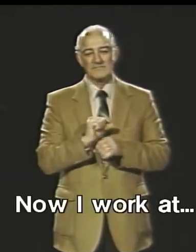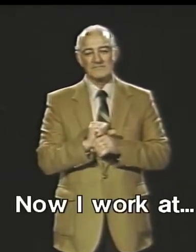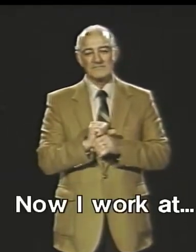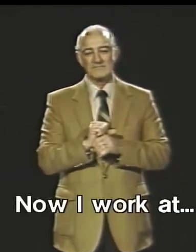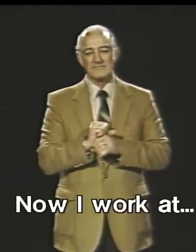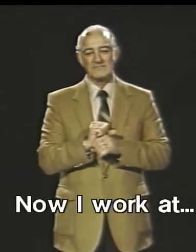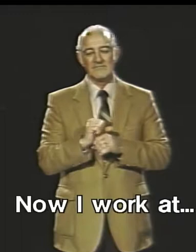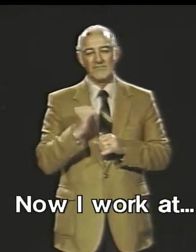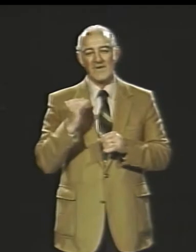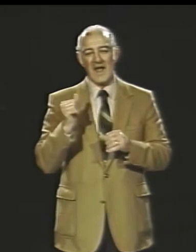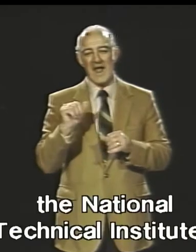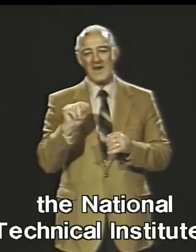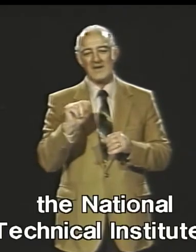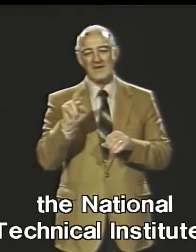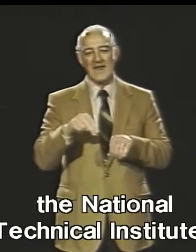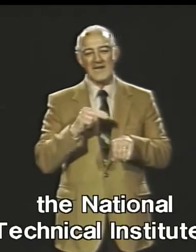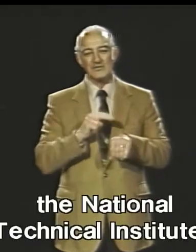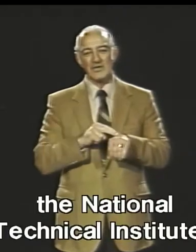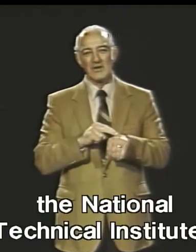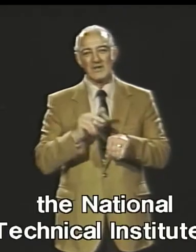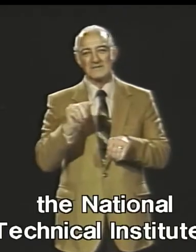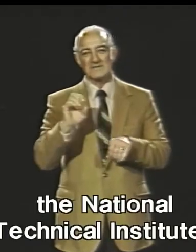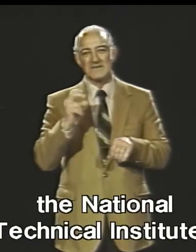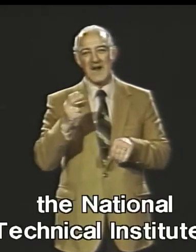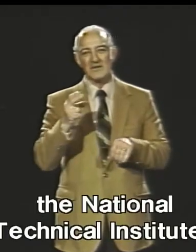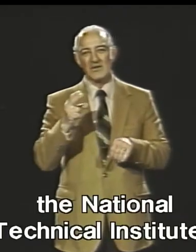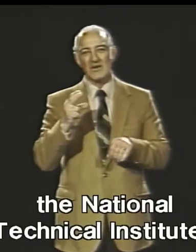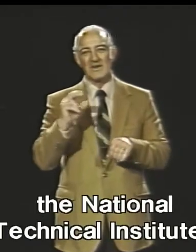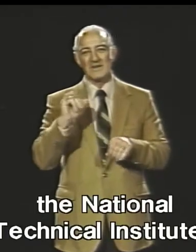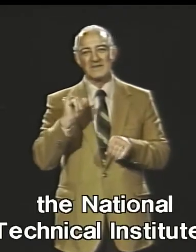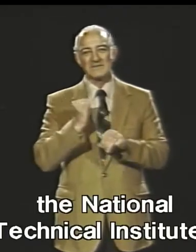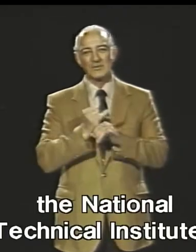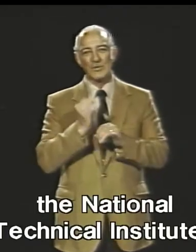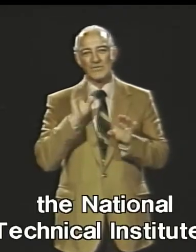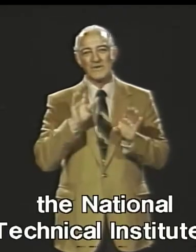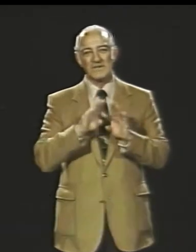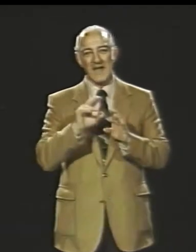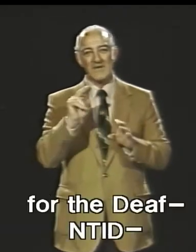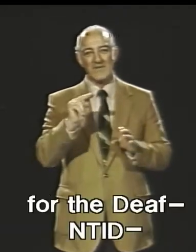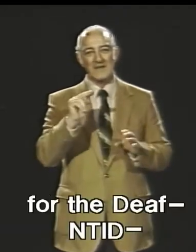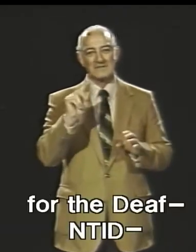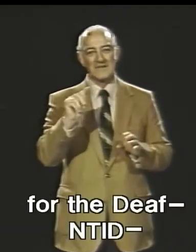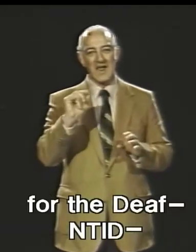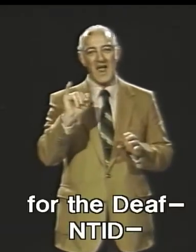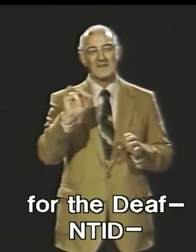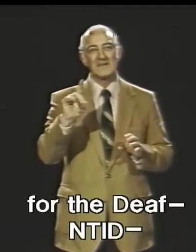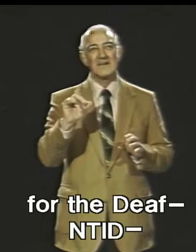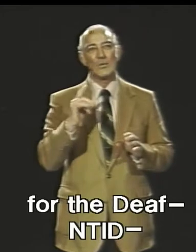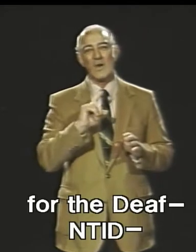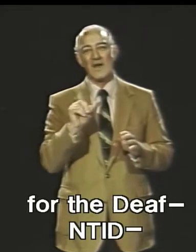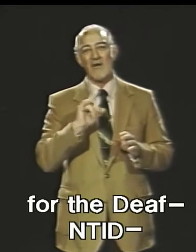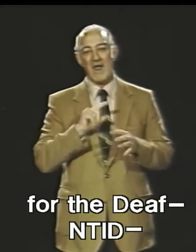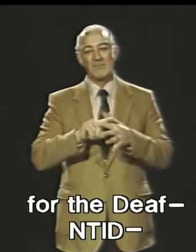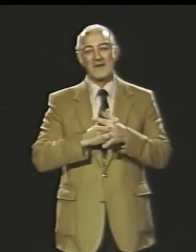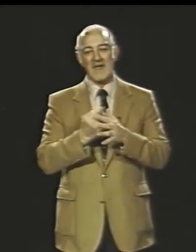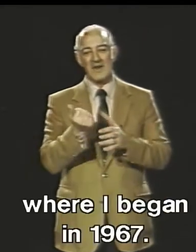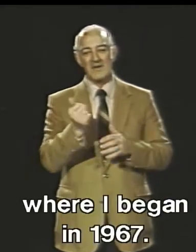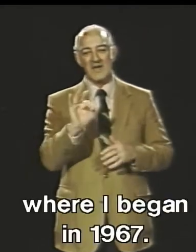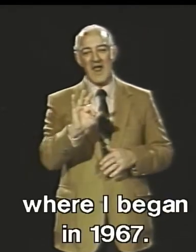Now I work at the National Technical Institute for the Deaf, NTID, where